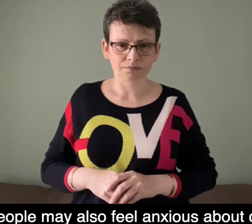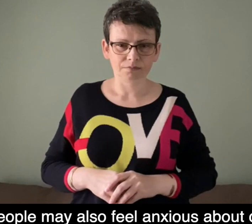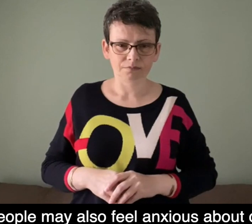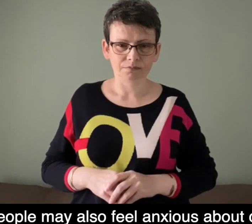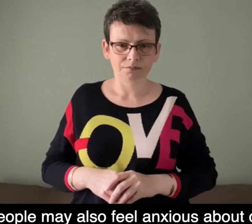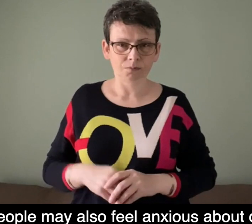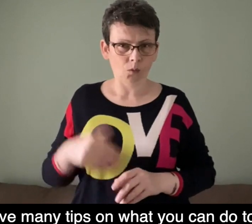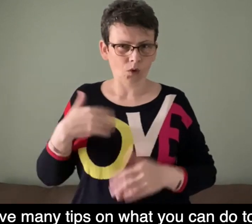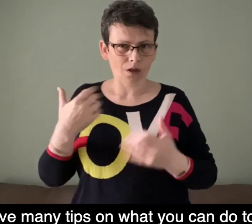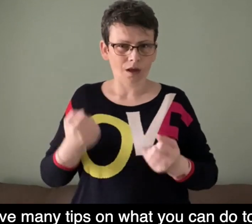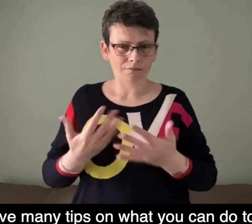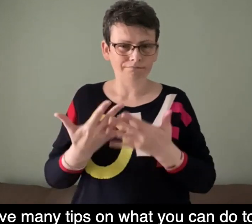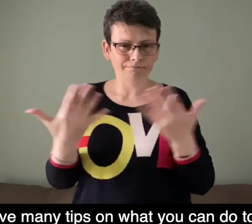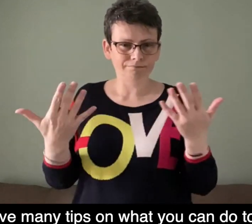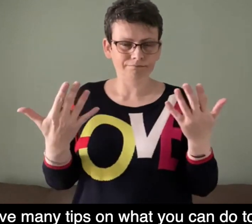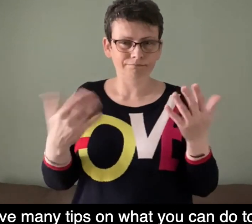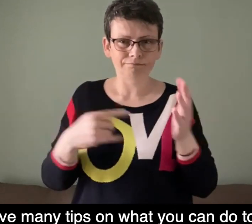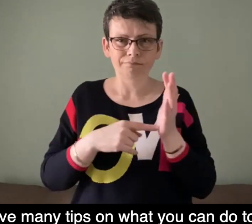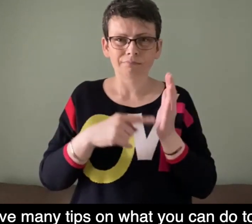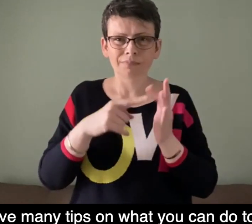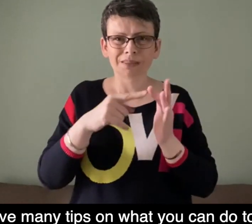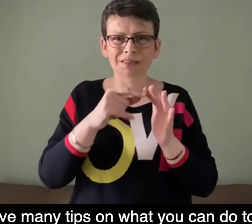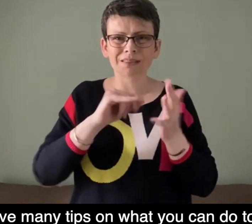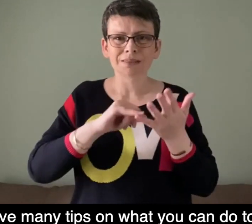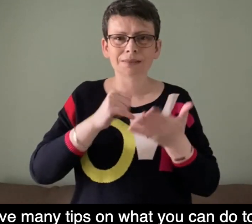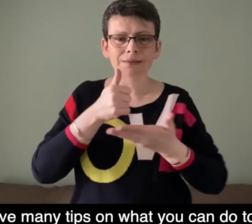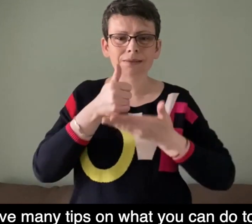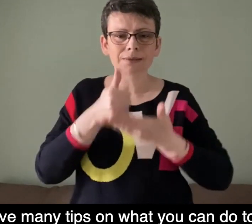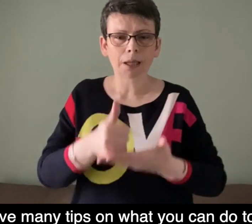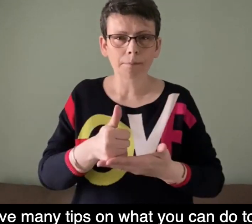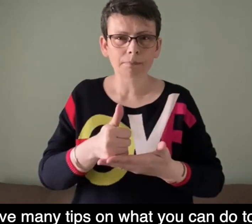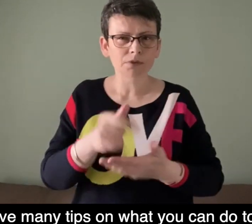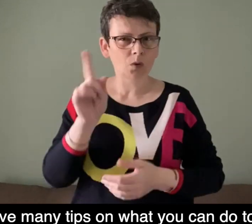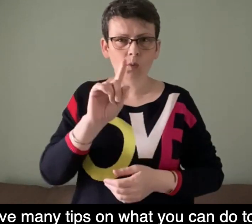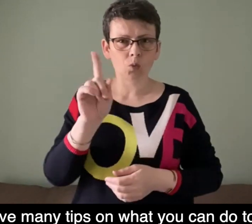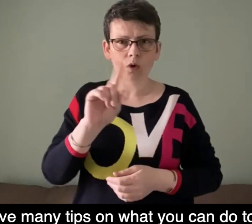We have many tips on what you can do to help the deaf person relax.